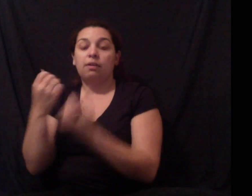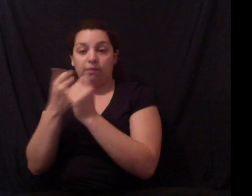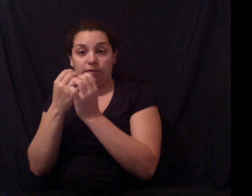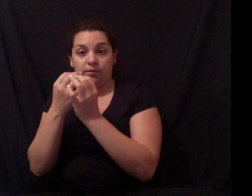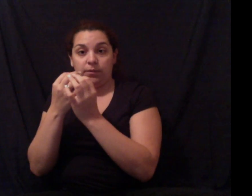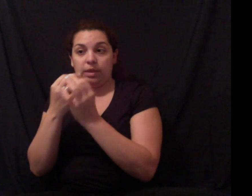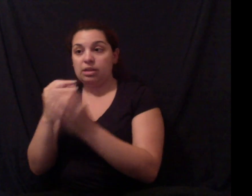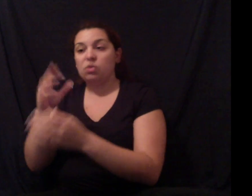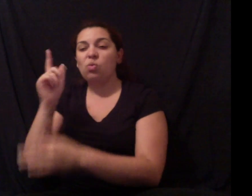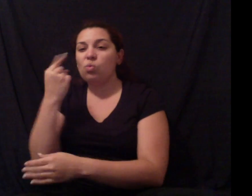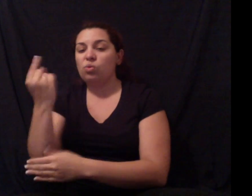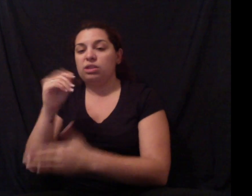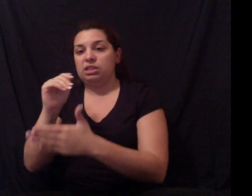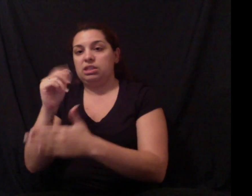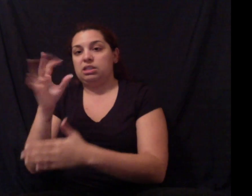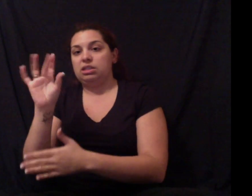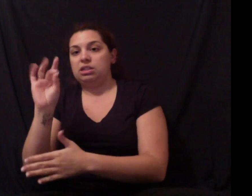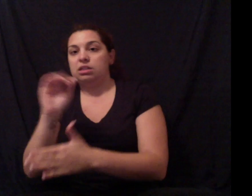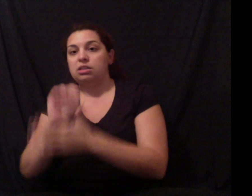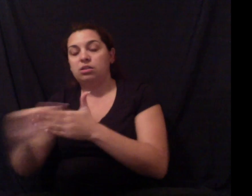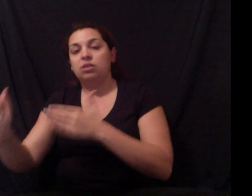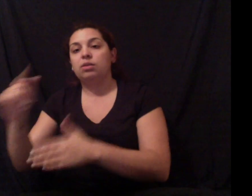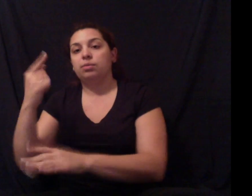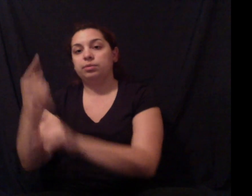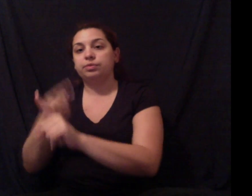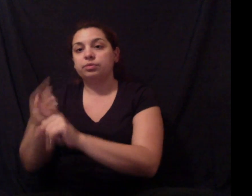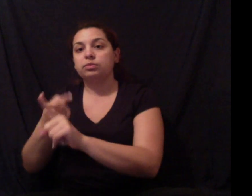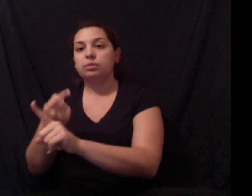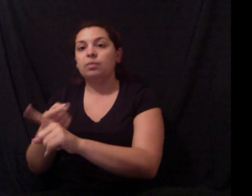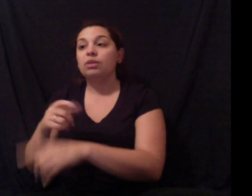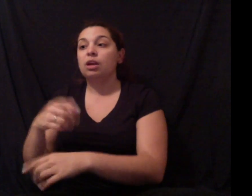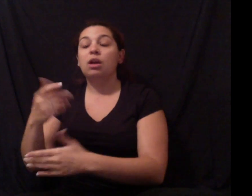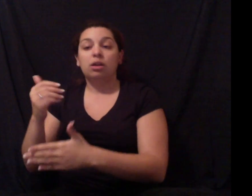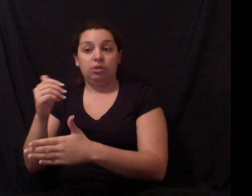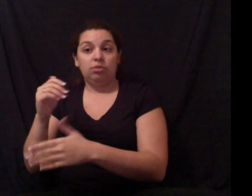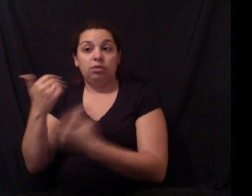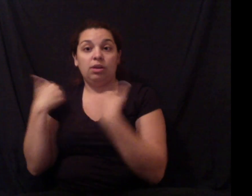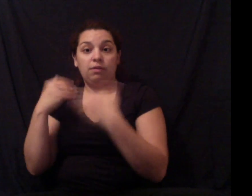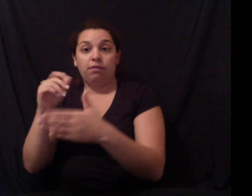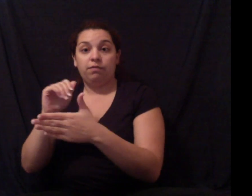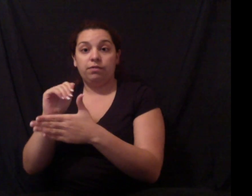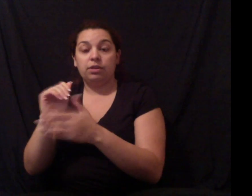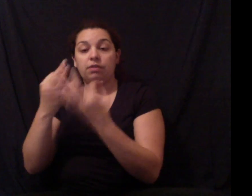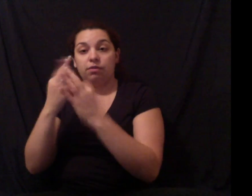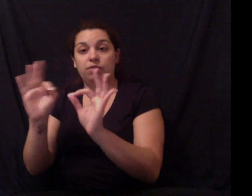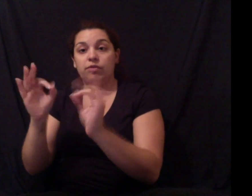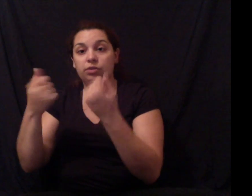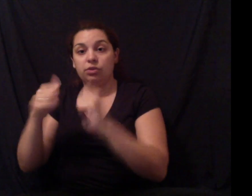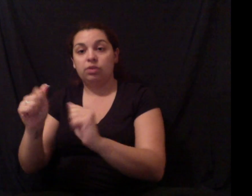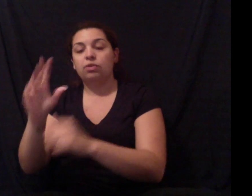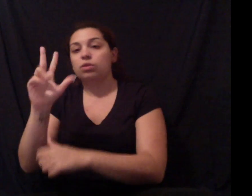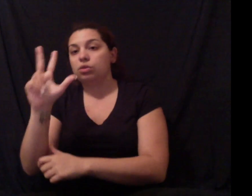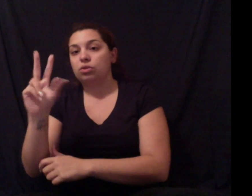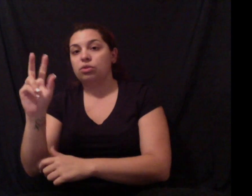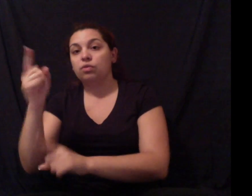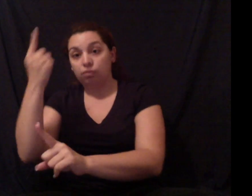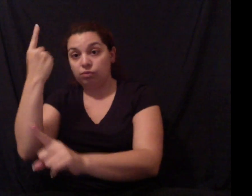free trial, no credit card required. Just head over to squarespace.com, and when you're ready to get a plan, use the offer code UPVOTED to